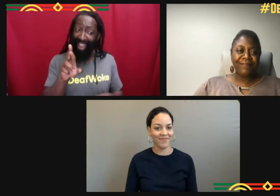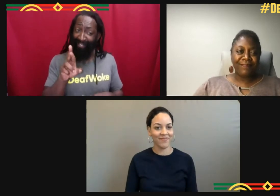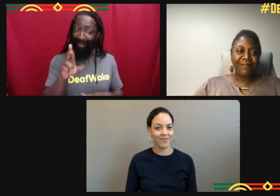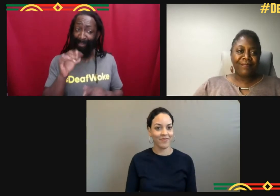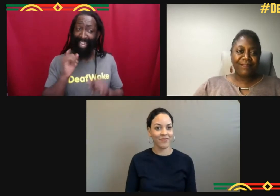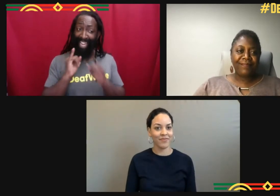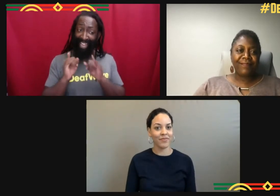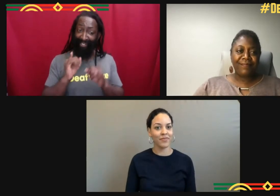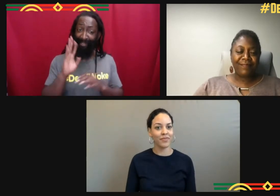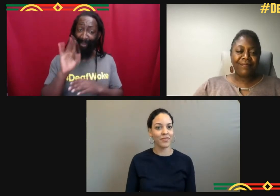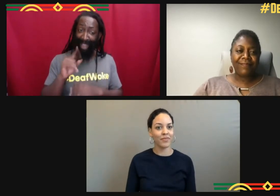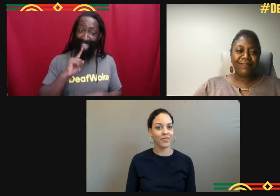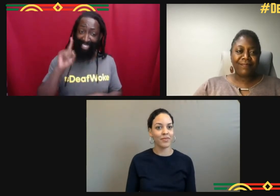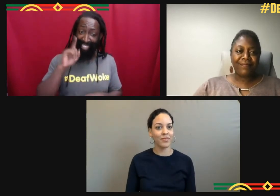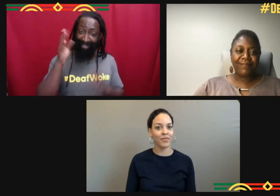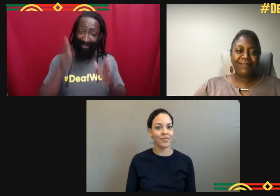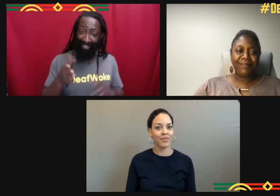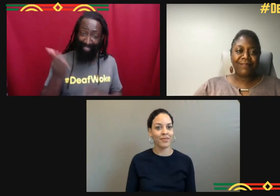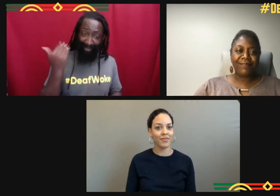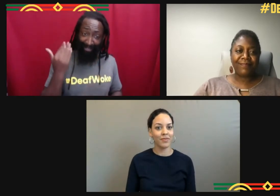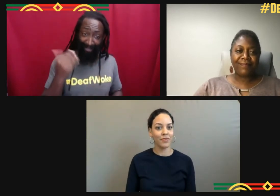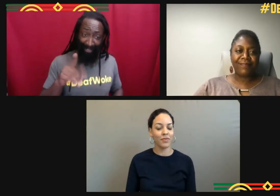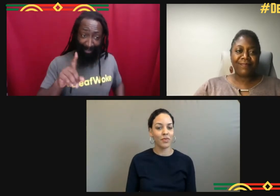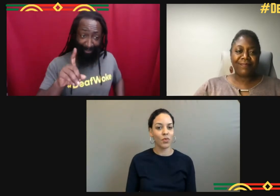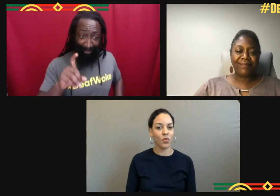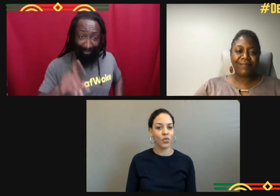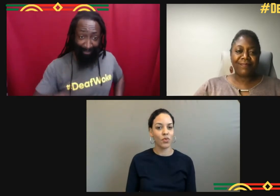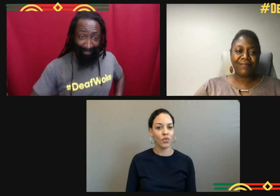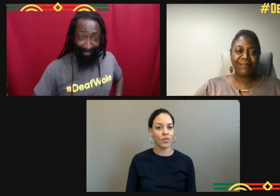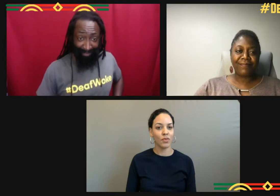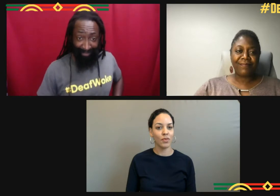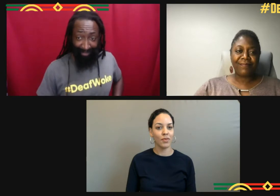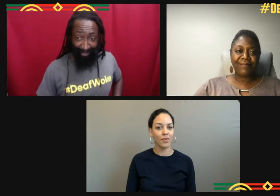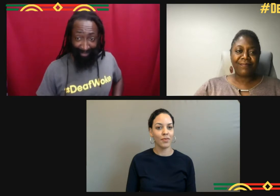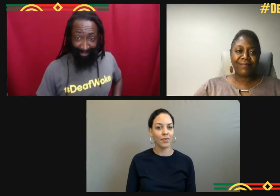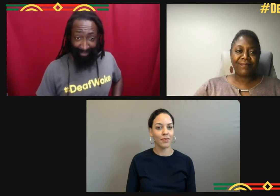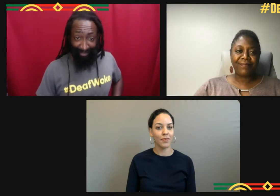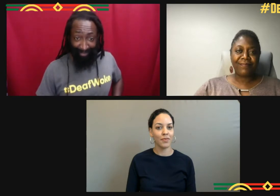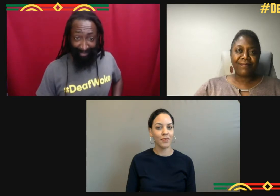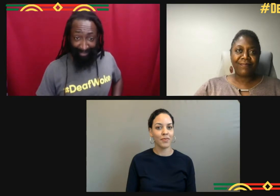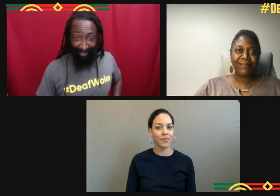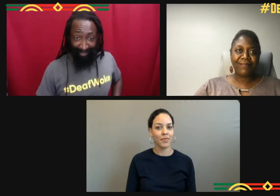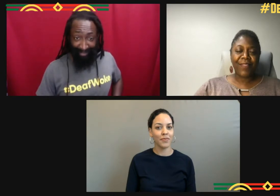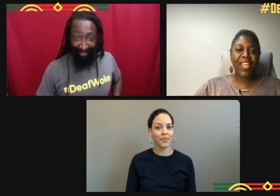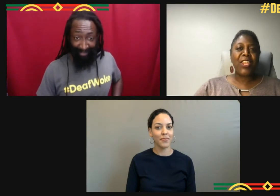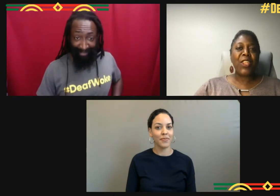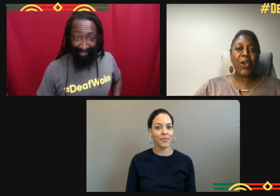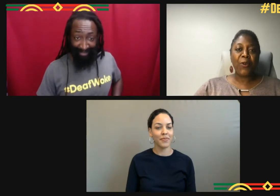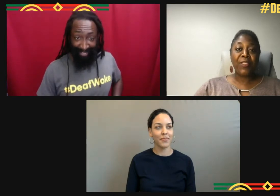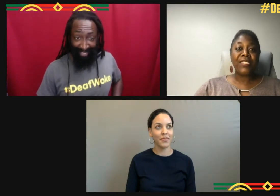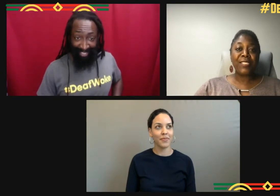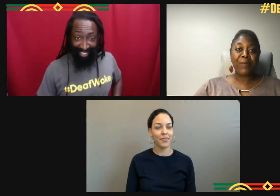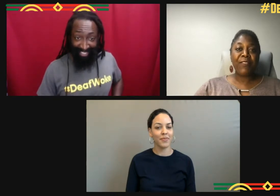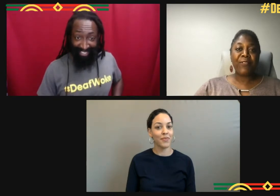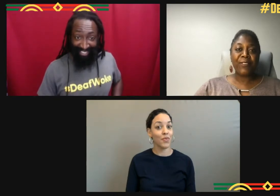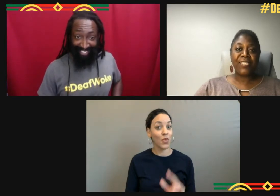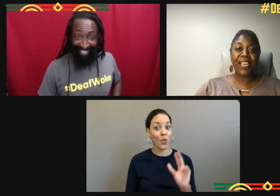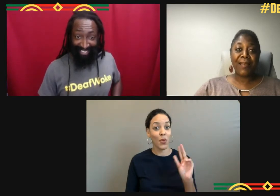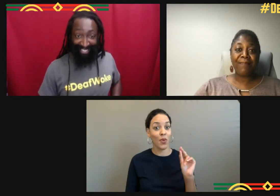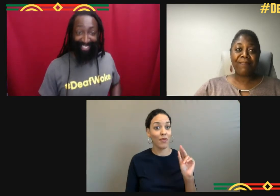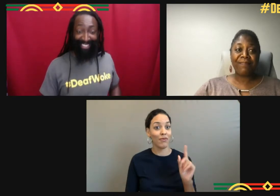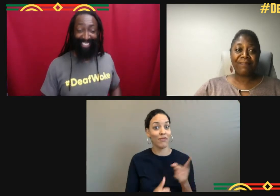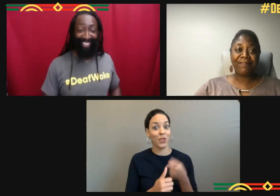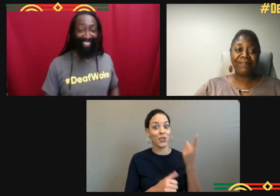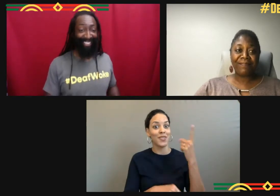Have you ever been interviewed by a deaf person? No, this is my